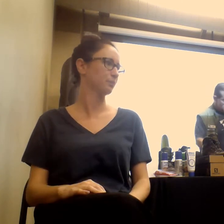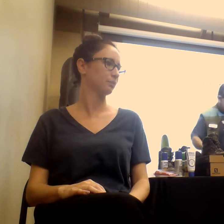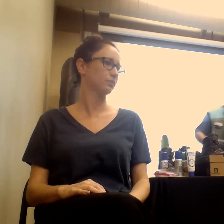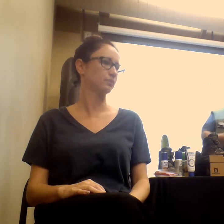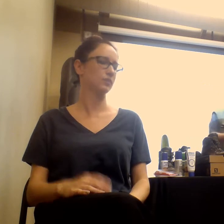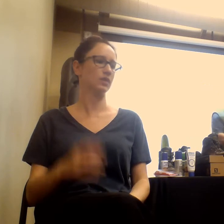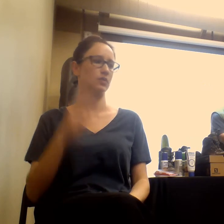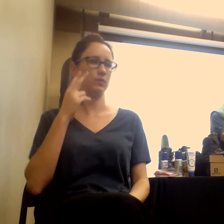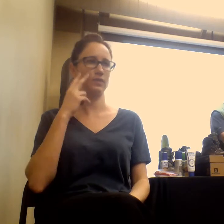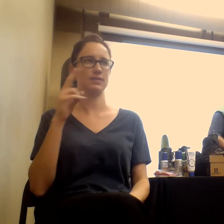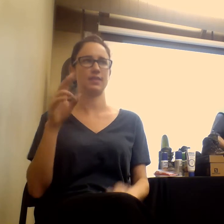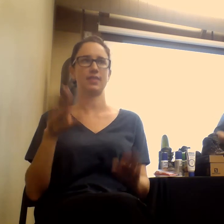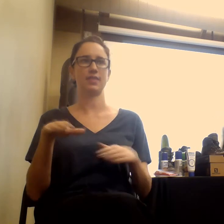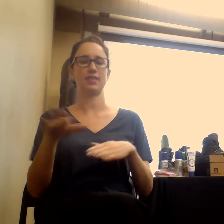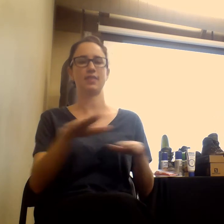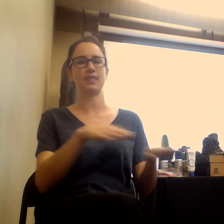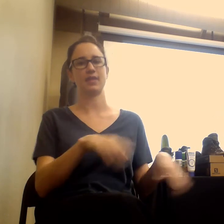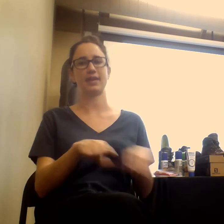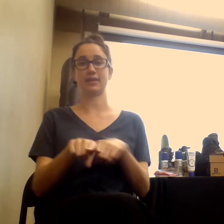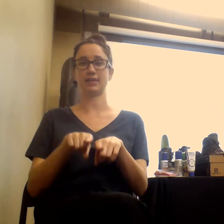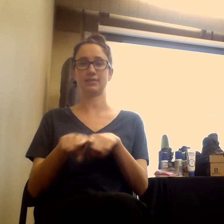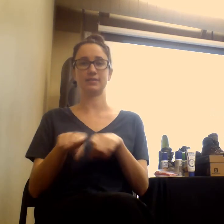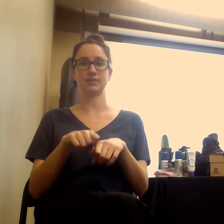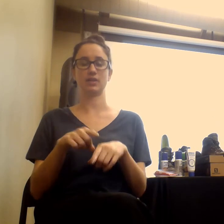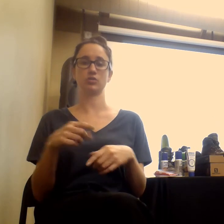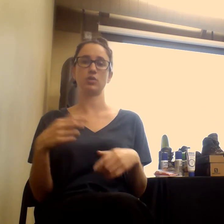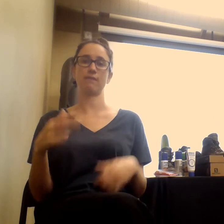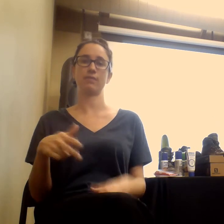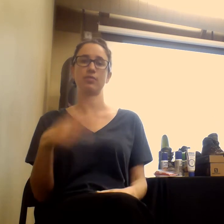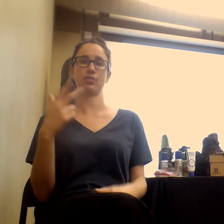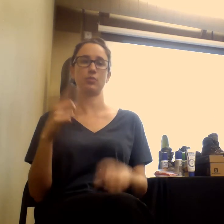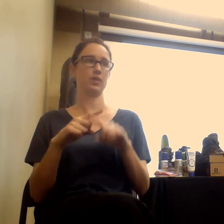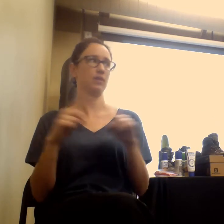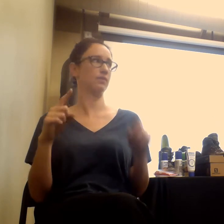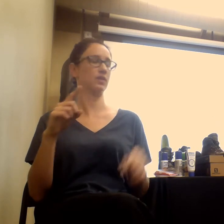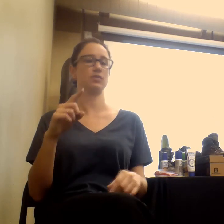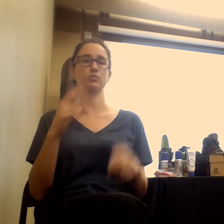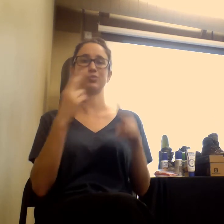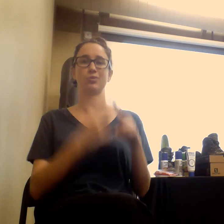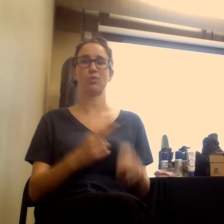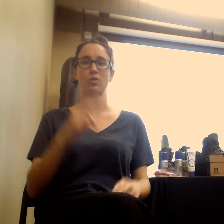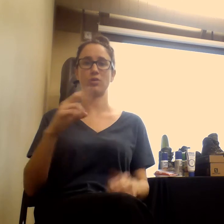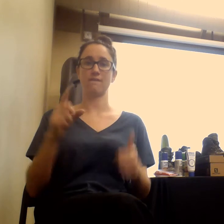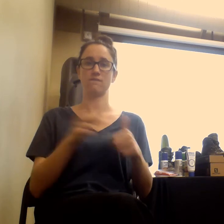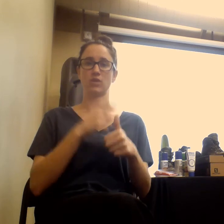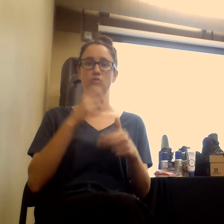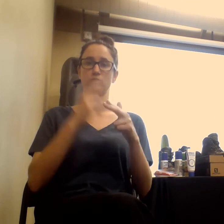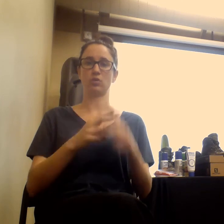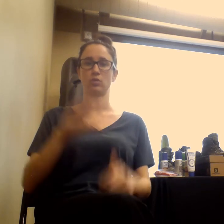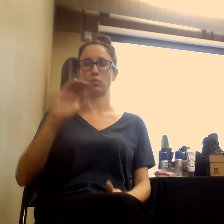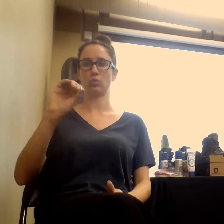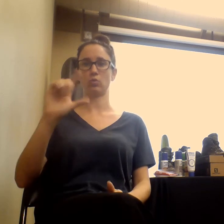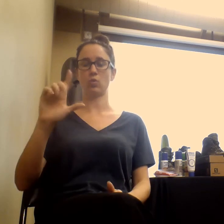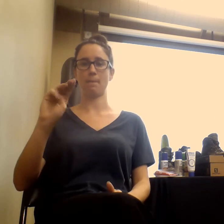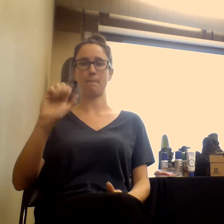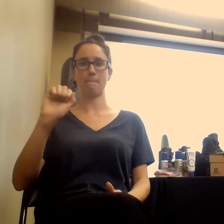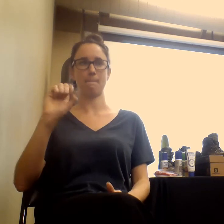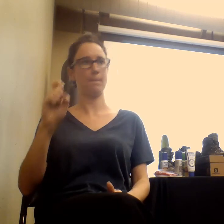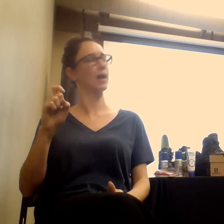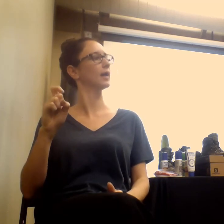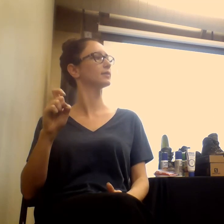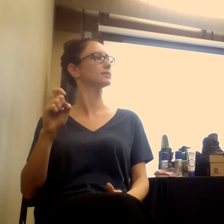show you 3 different. Here's a Cool Max sock. This one's by REI, unisex, kind